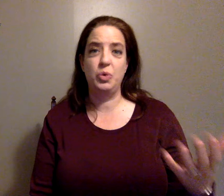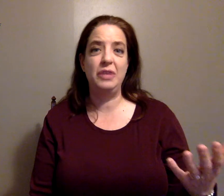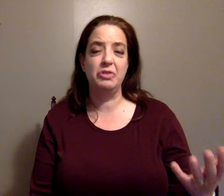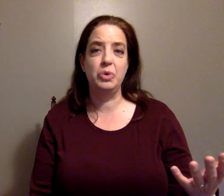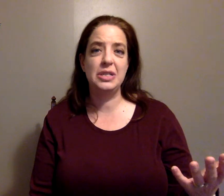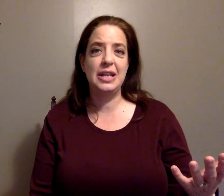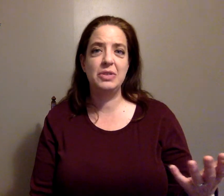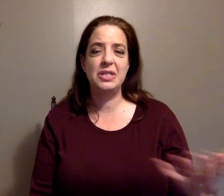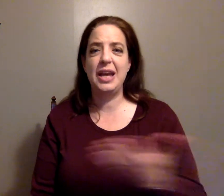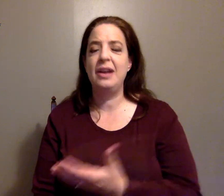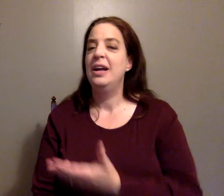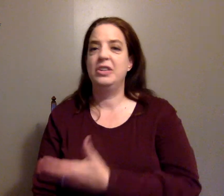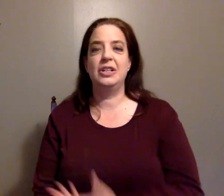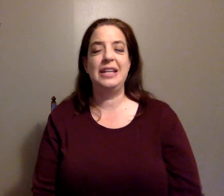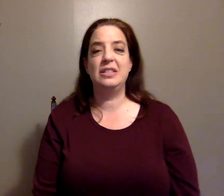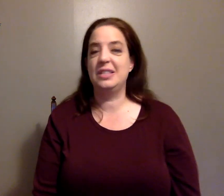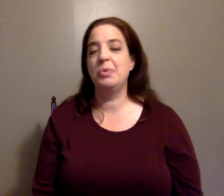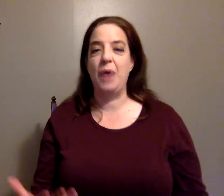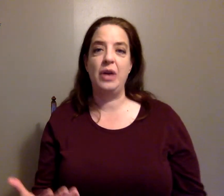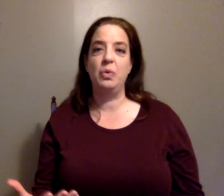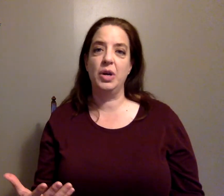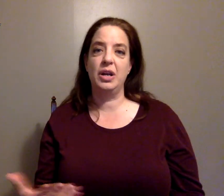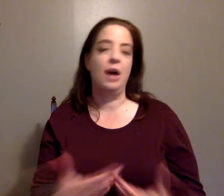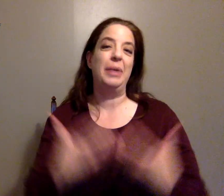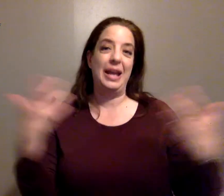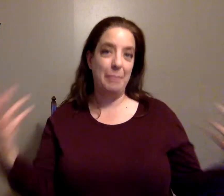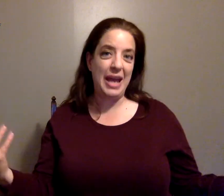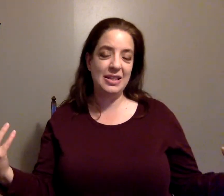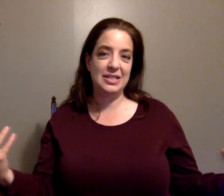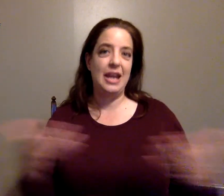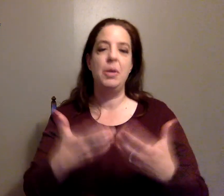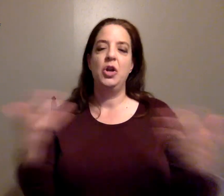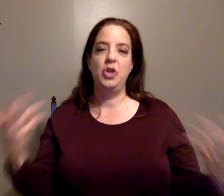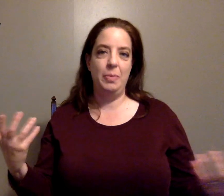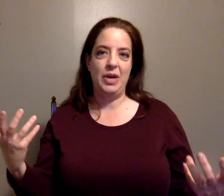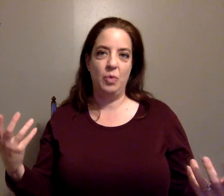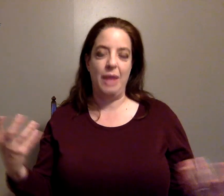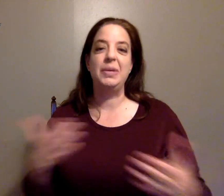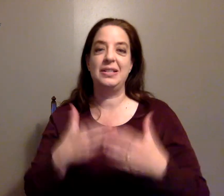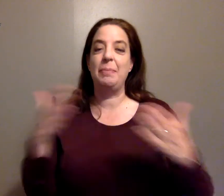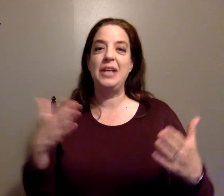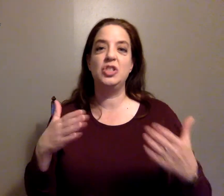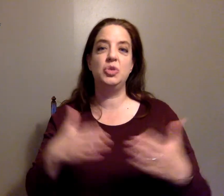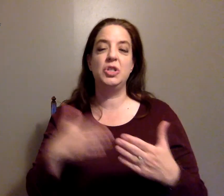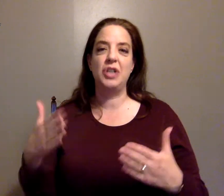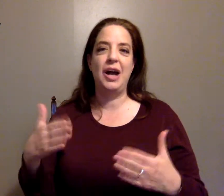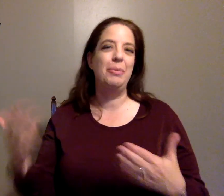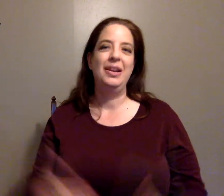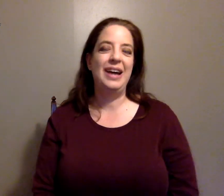12 and 14 hours a day. There are days in the summer where I don't work at all, but I get paid the same no matter what because I'm paid to do the job, not how